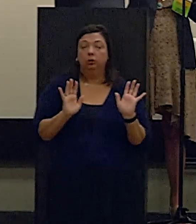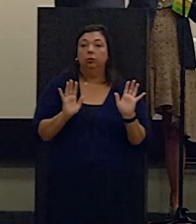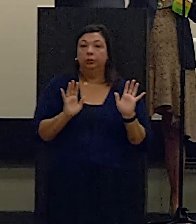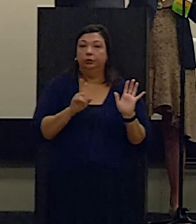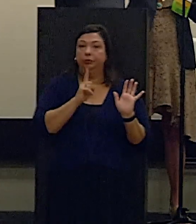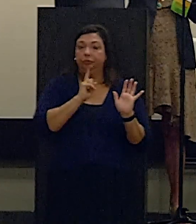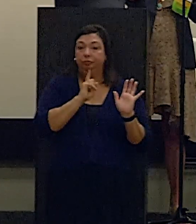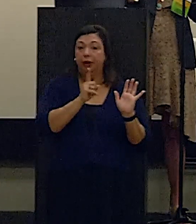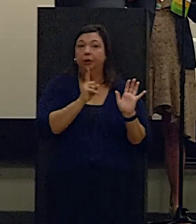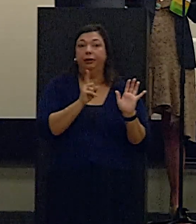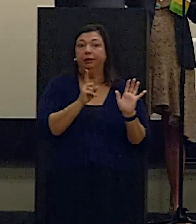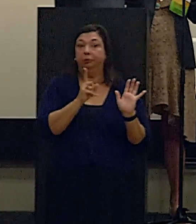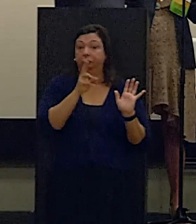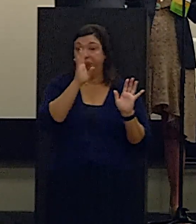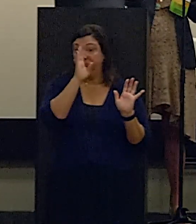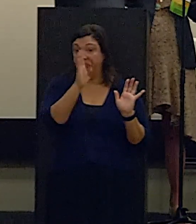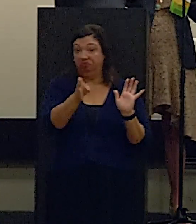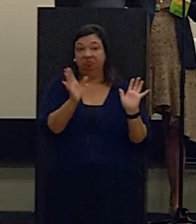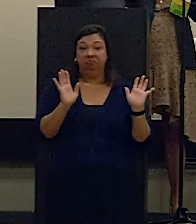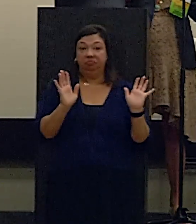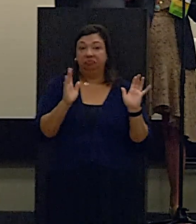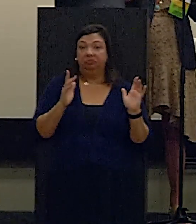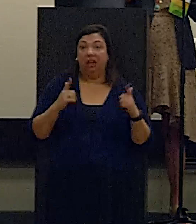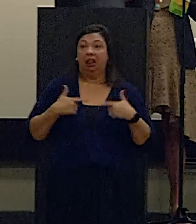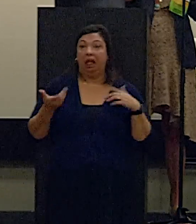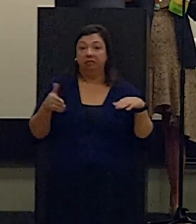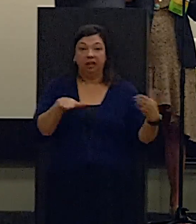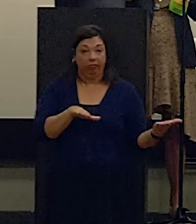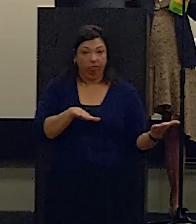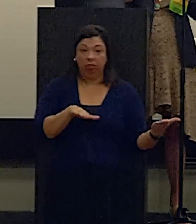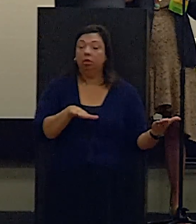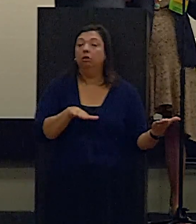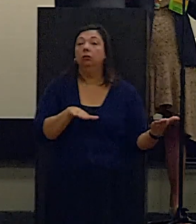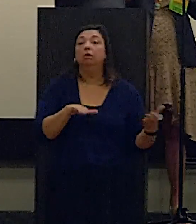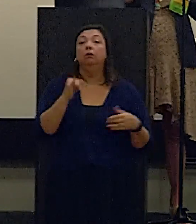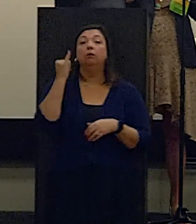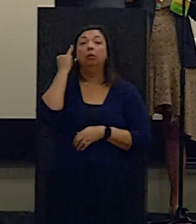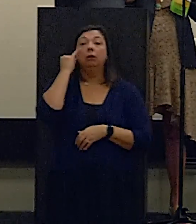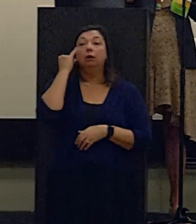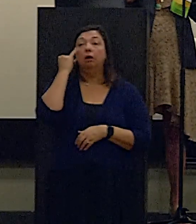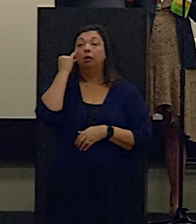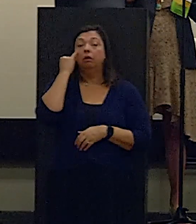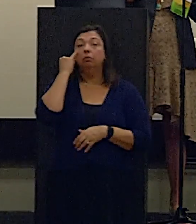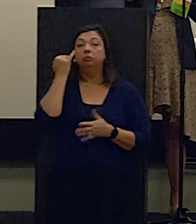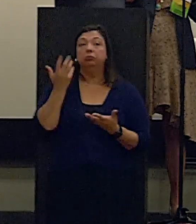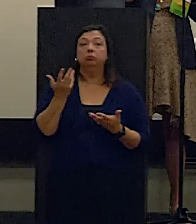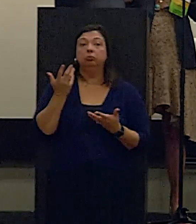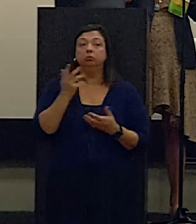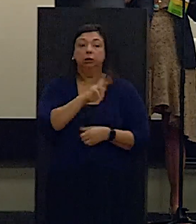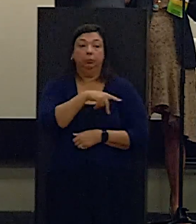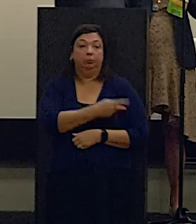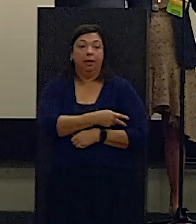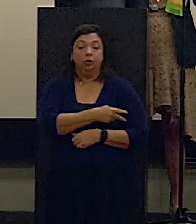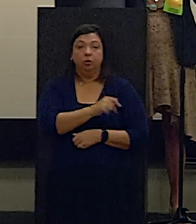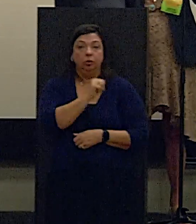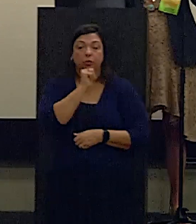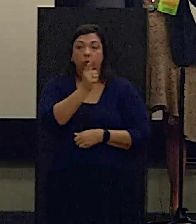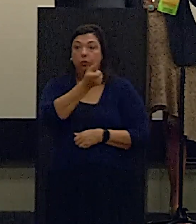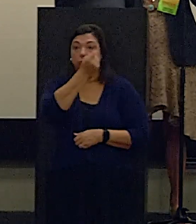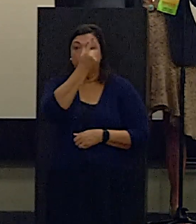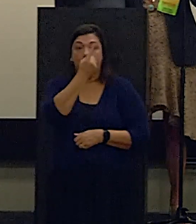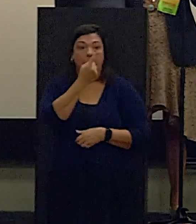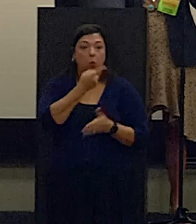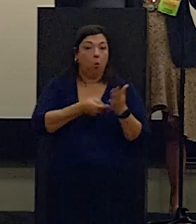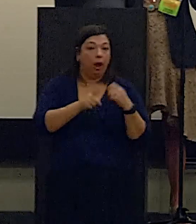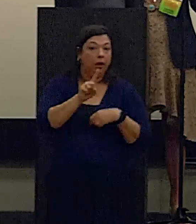It is life and death. So if our patients don't know who, what,